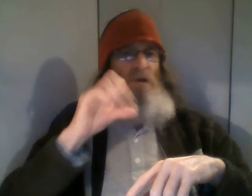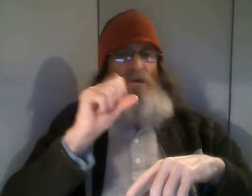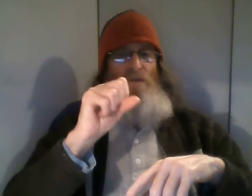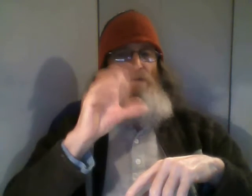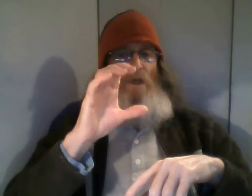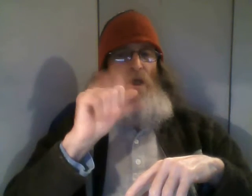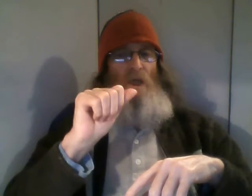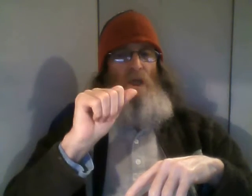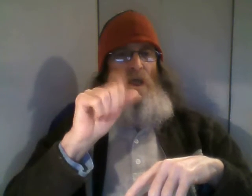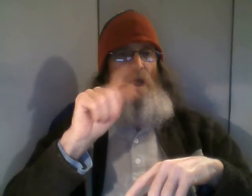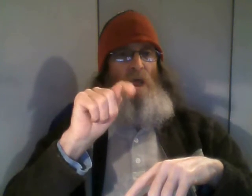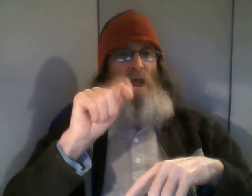you okay?